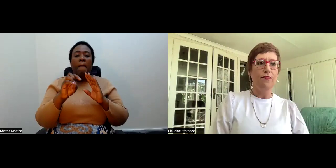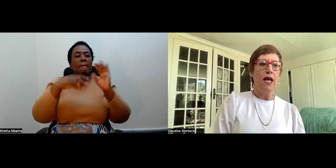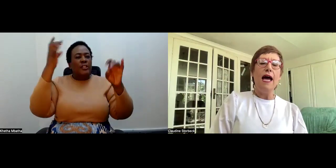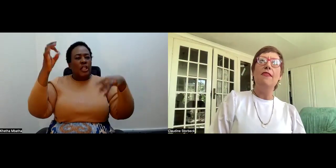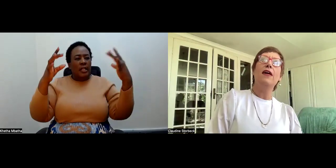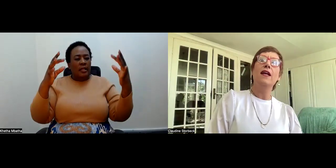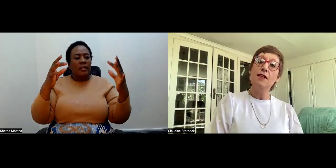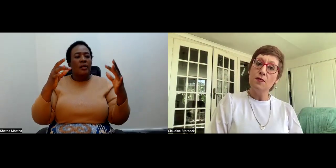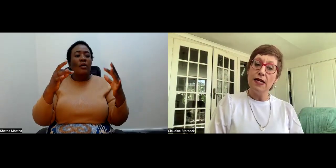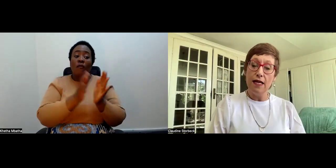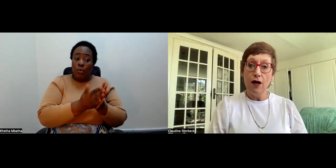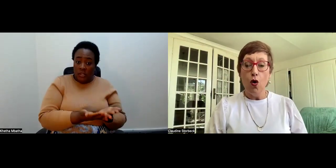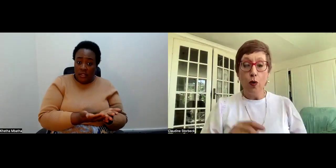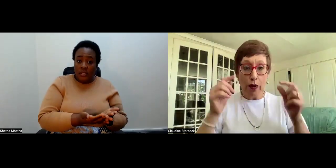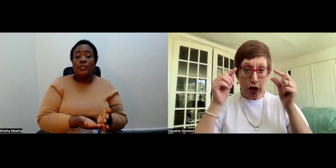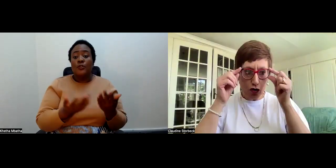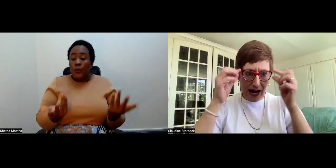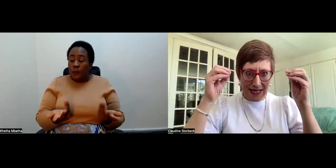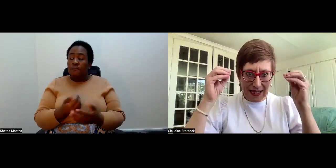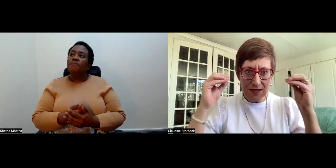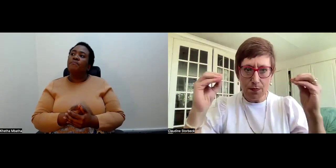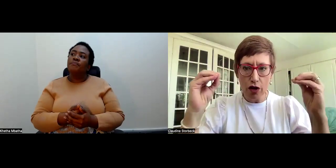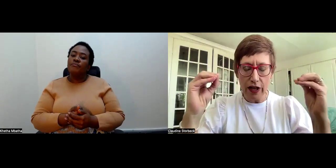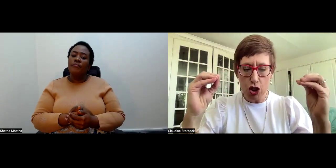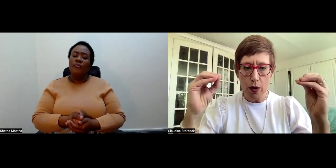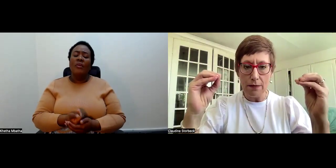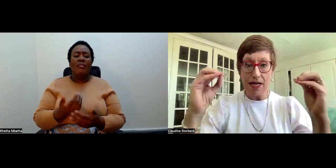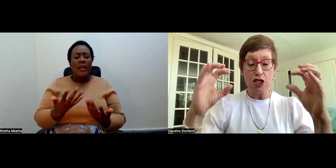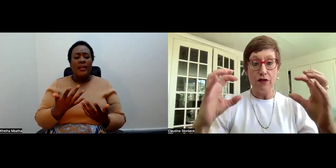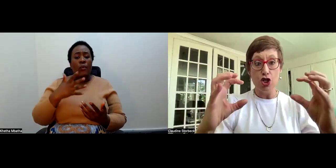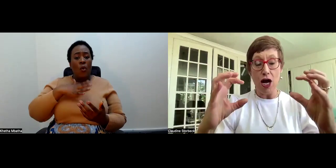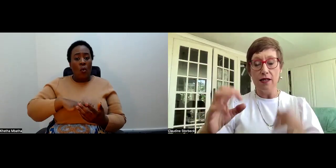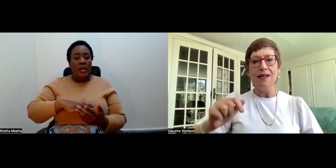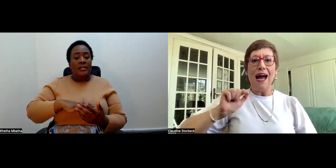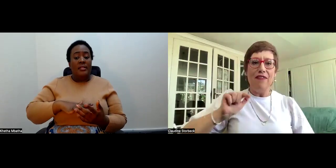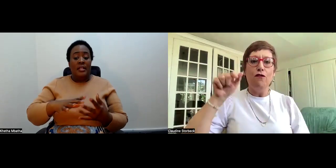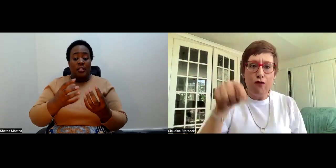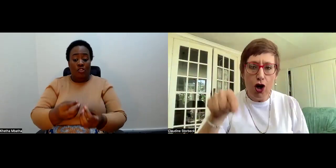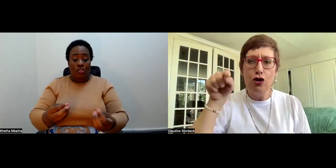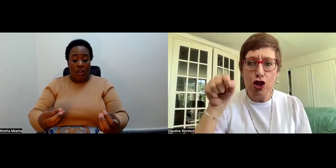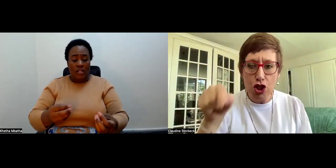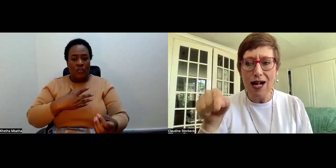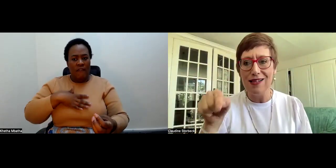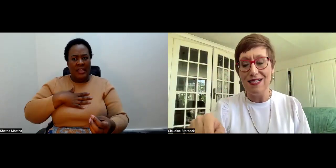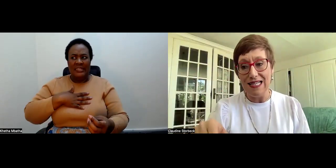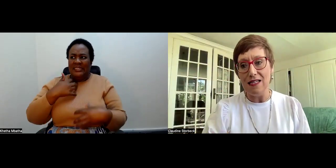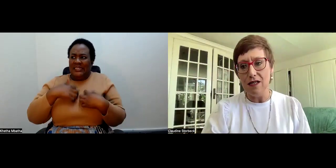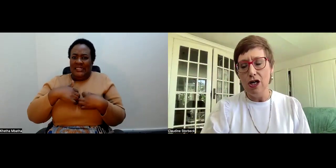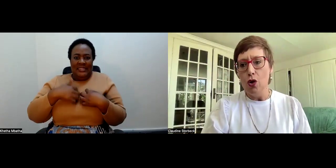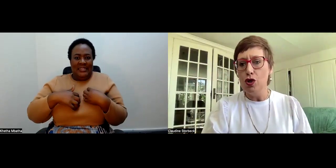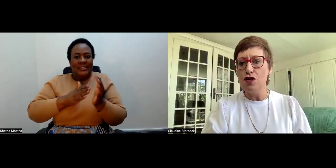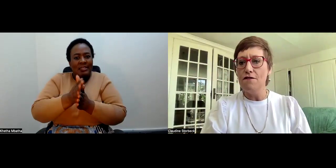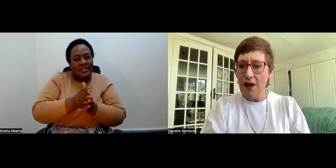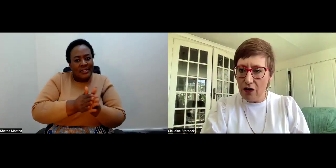around you. And then ultimately, we want to create and spark that joy and magic in the child, and then follow the child's